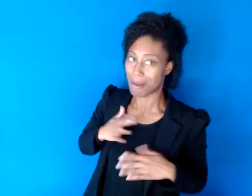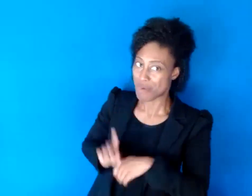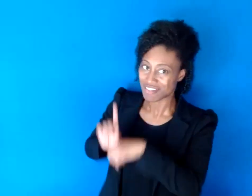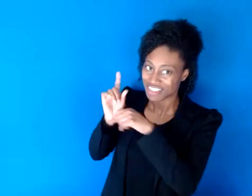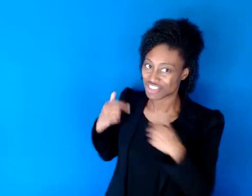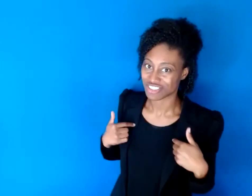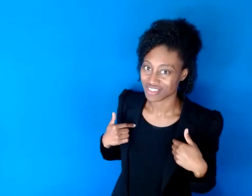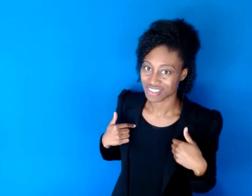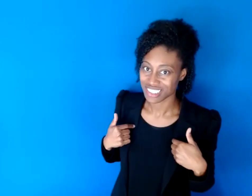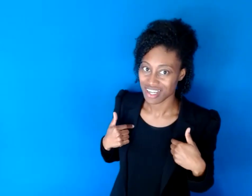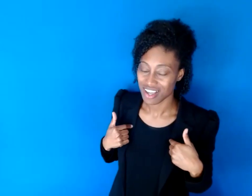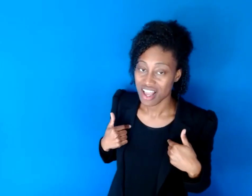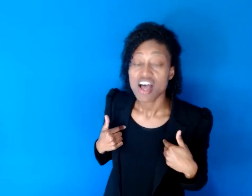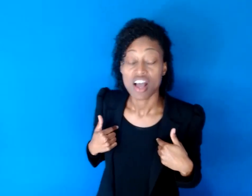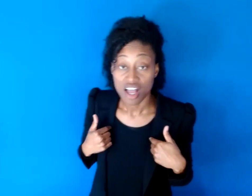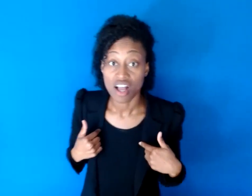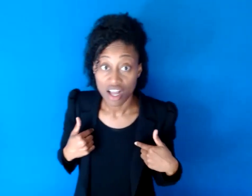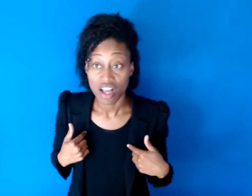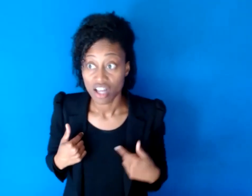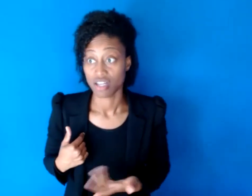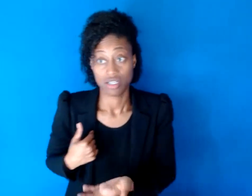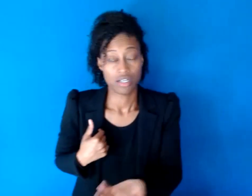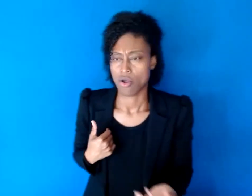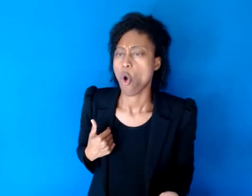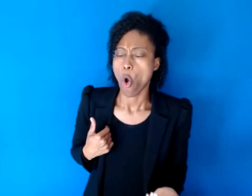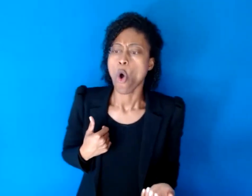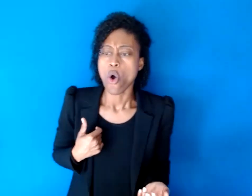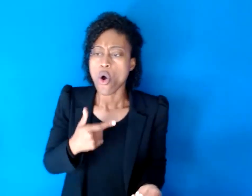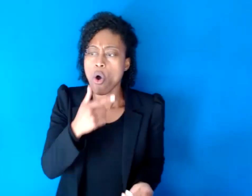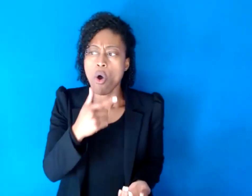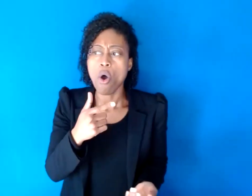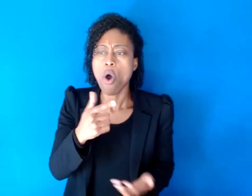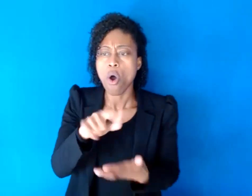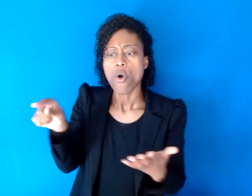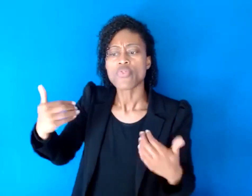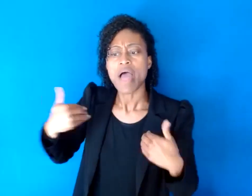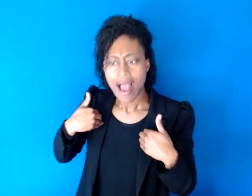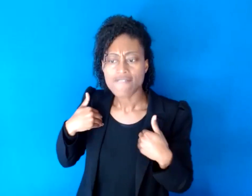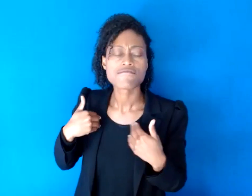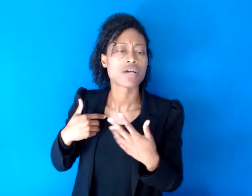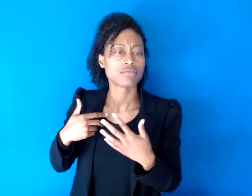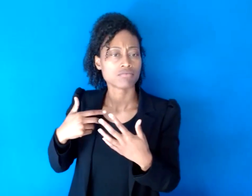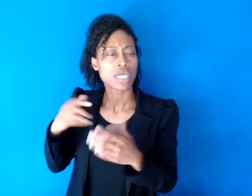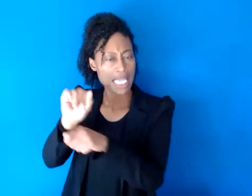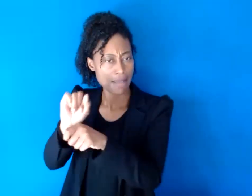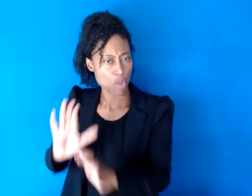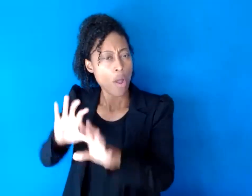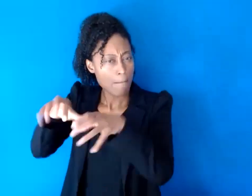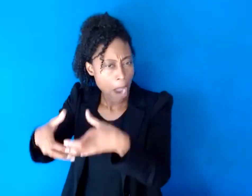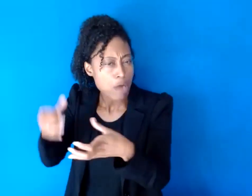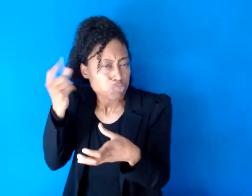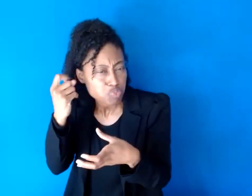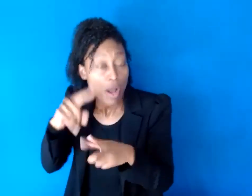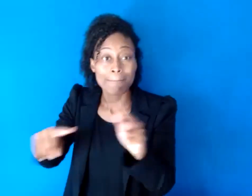For me, they have things in place where those, but it's just it's a mindset for me. It's what I